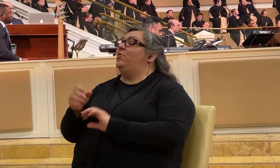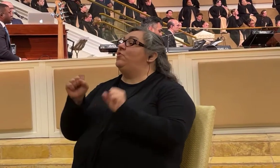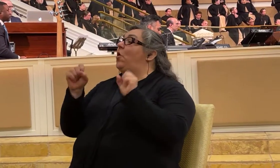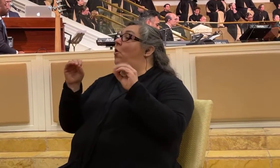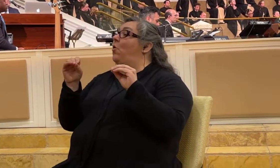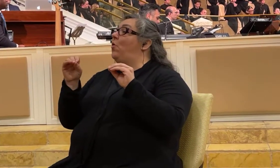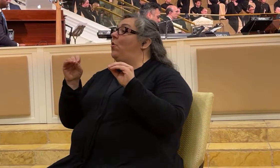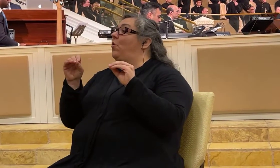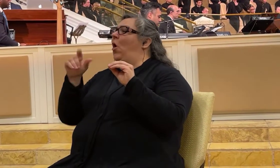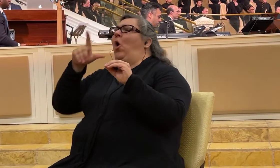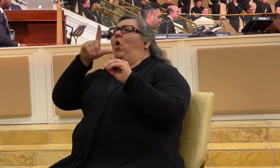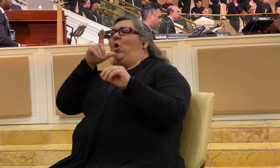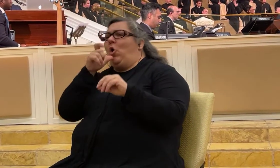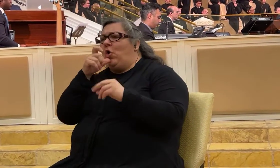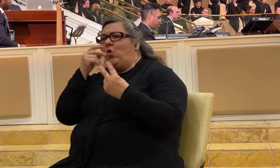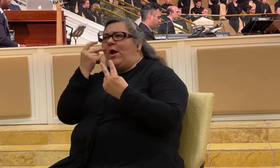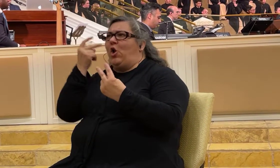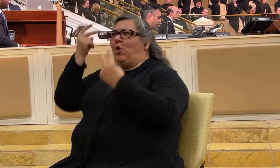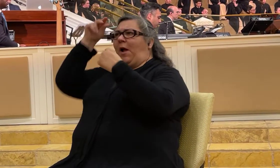So who is remembered today?